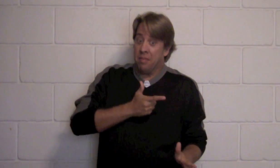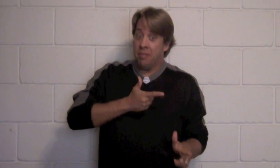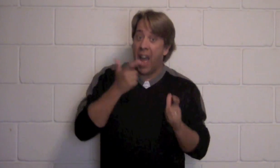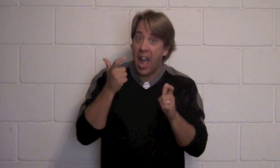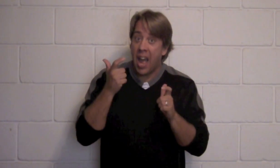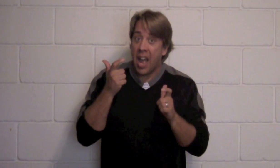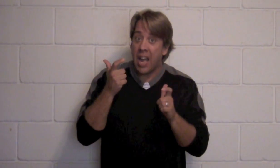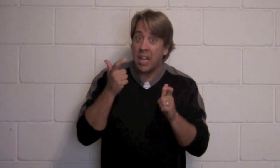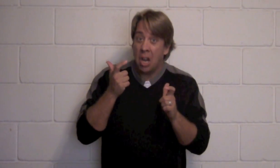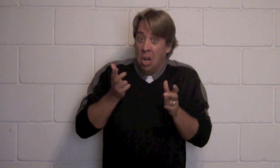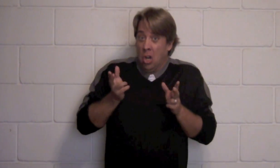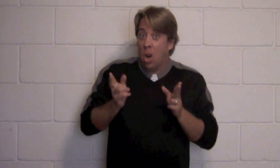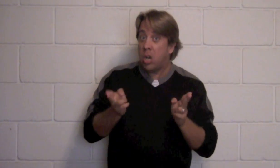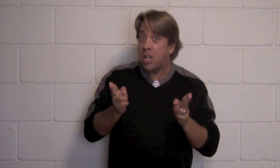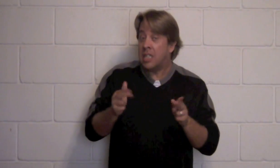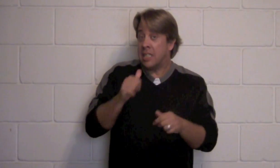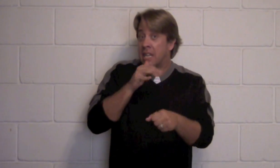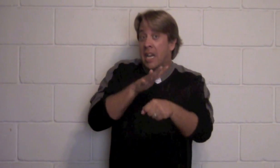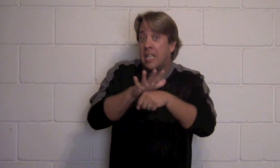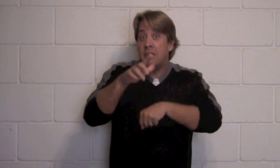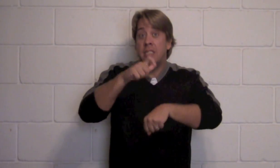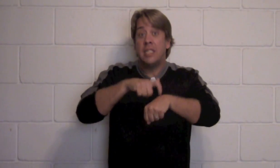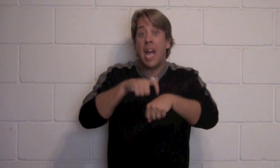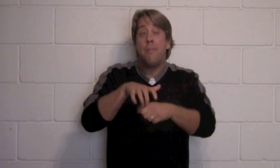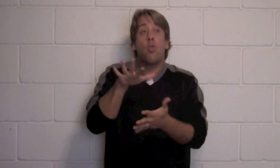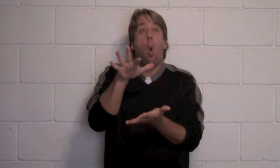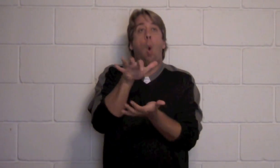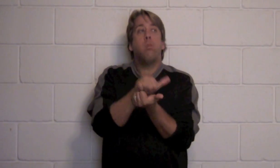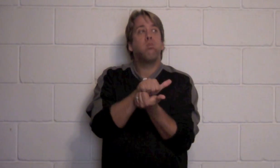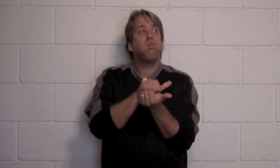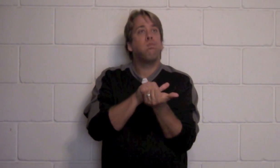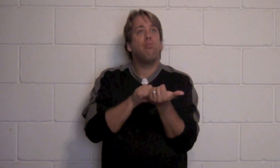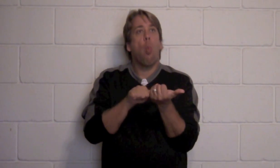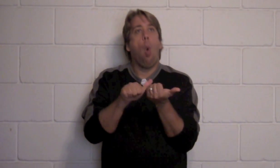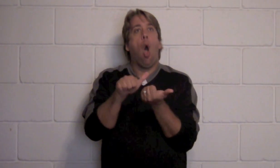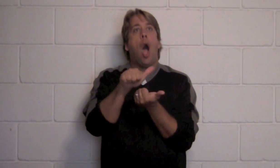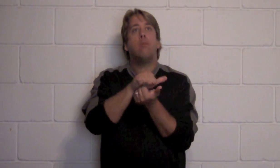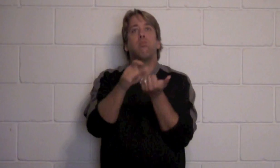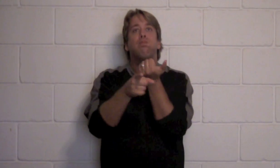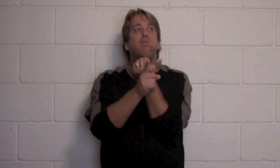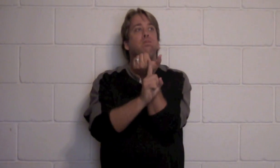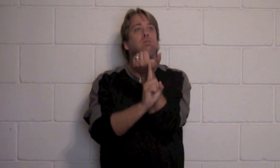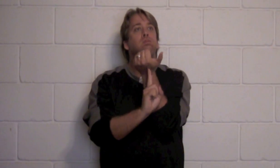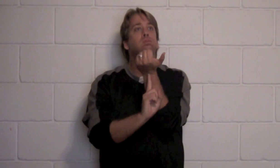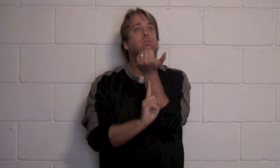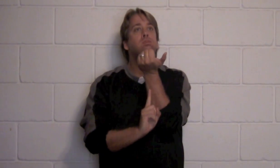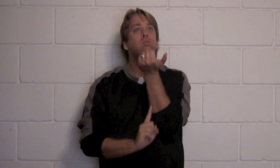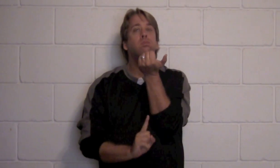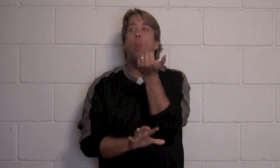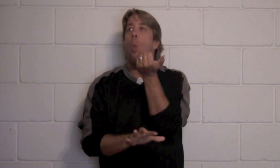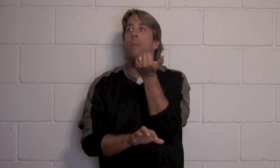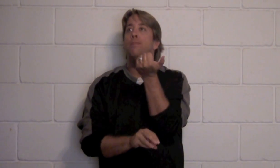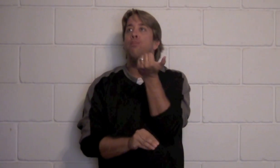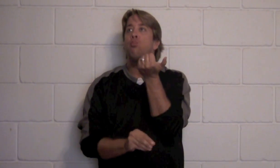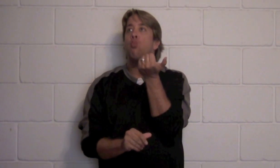is, eating this kind of food, and in a hurry, doesn't allow their system to digest it